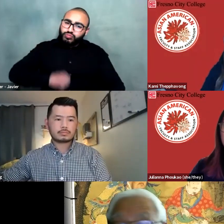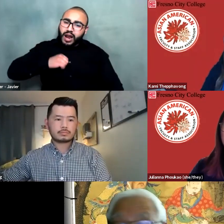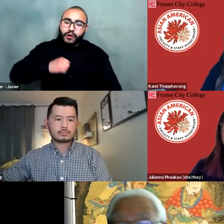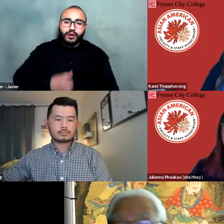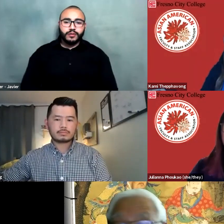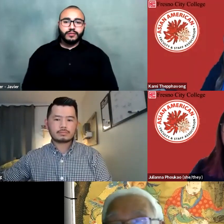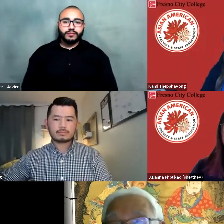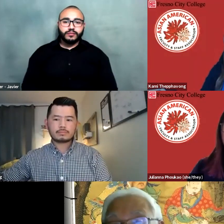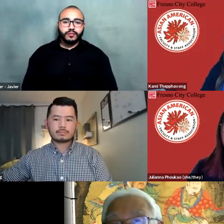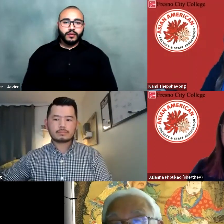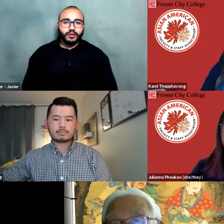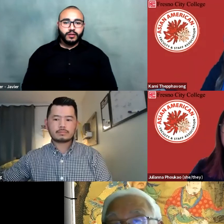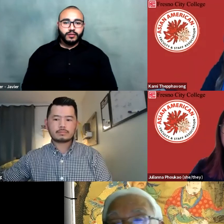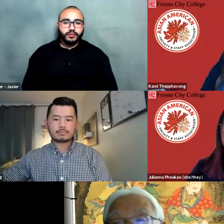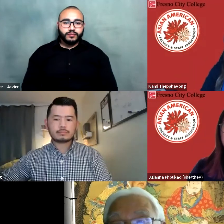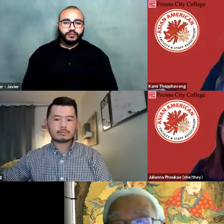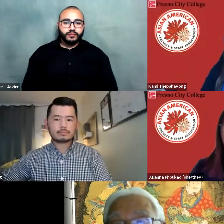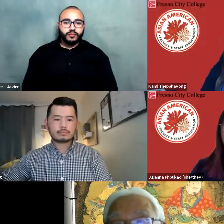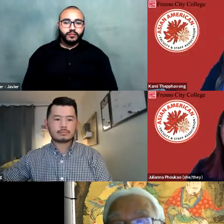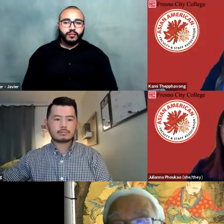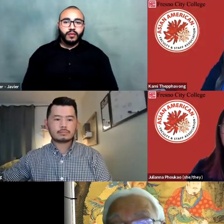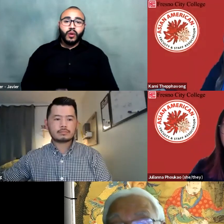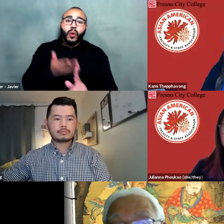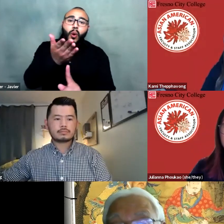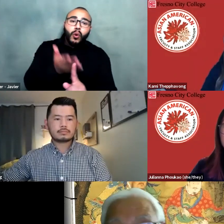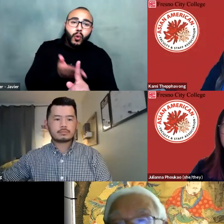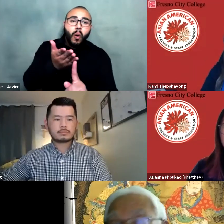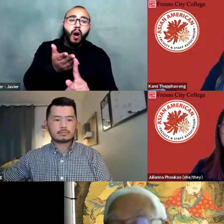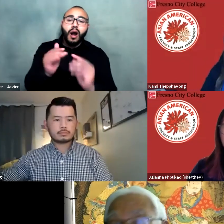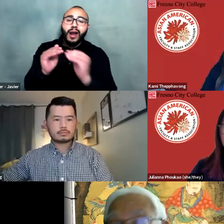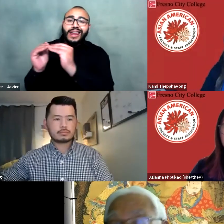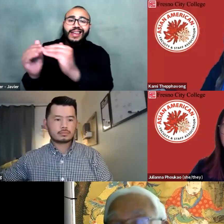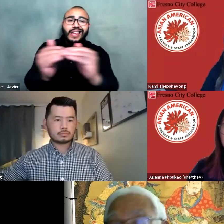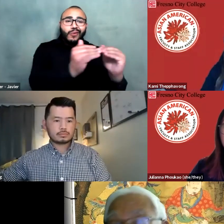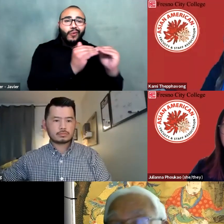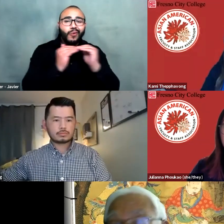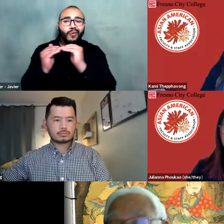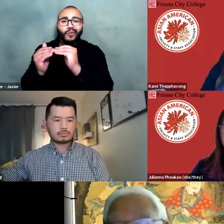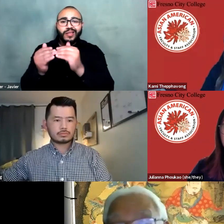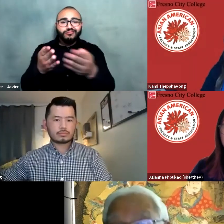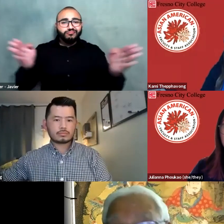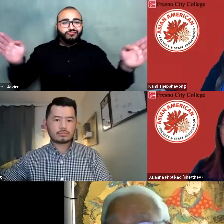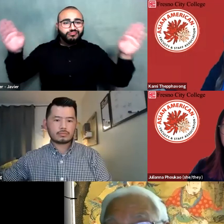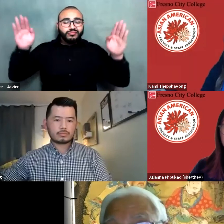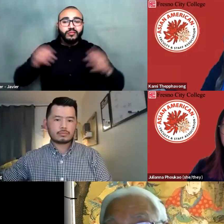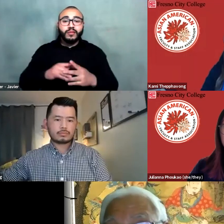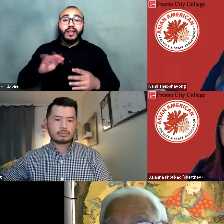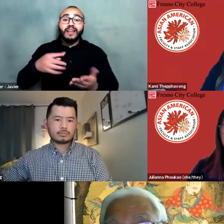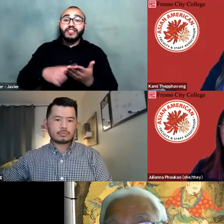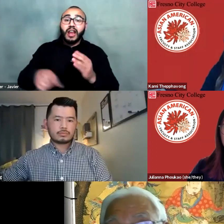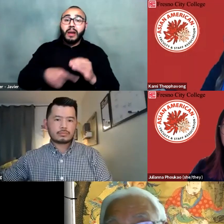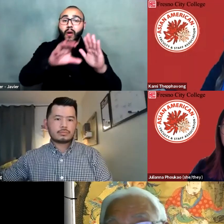So forth, you are equal with everybody else. If we're talking about the